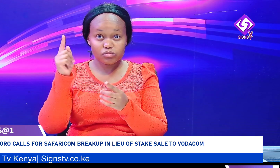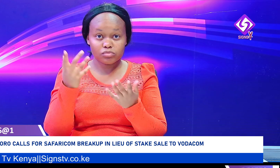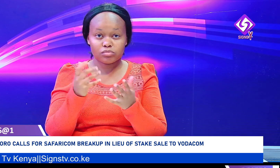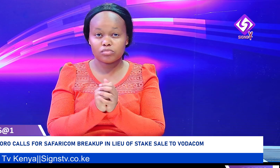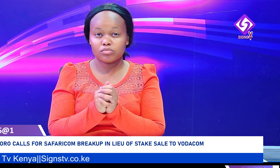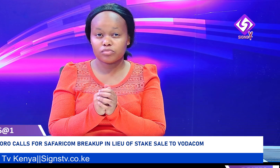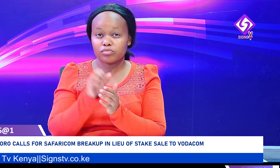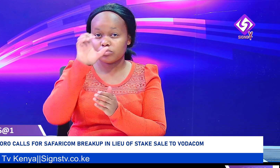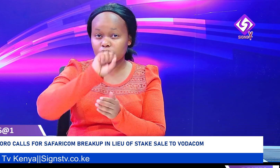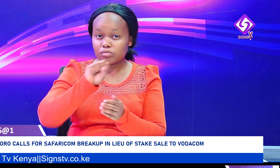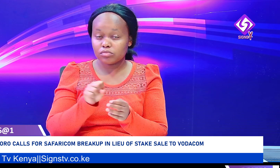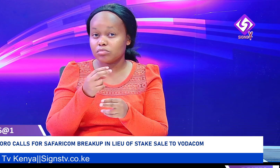And on to our next news.